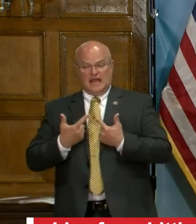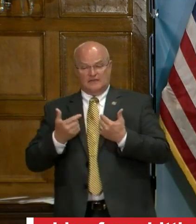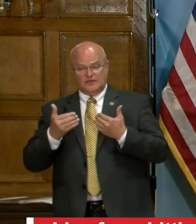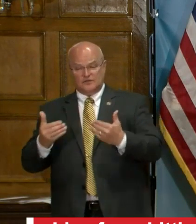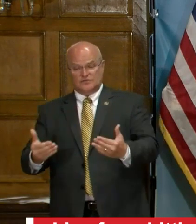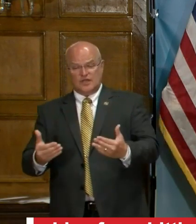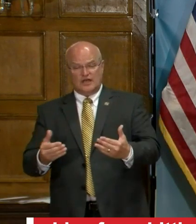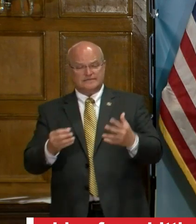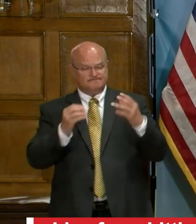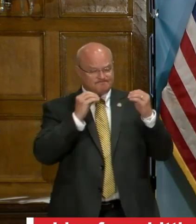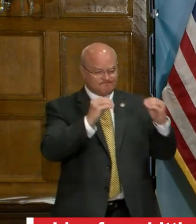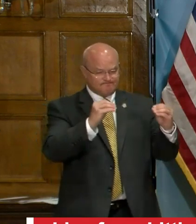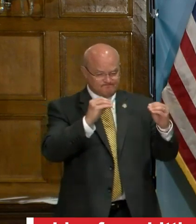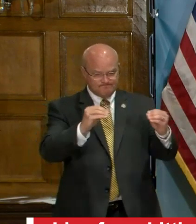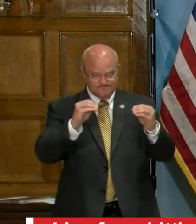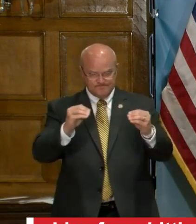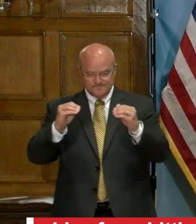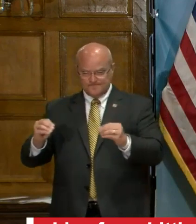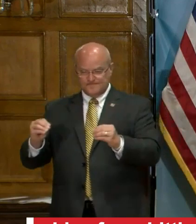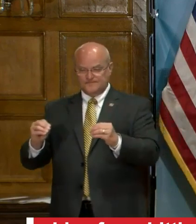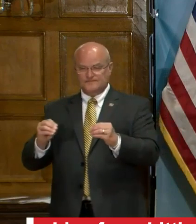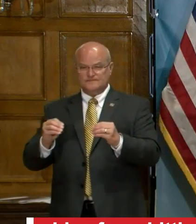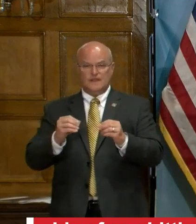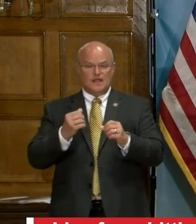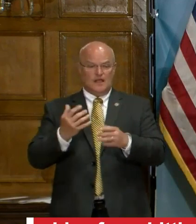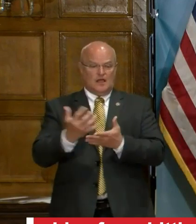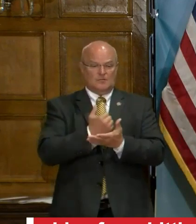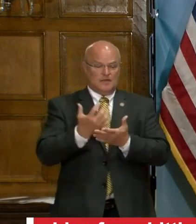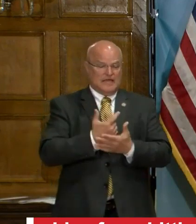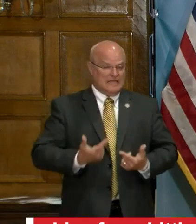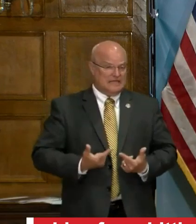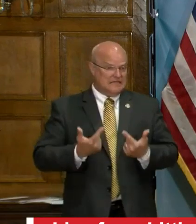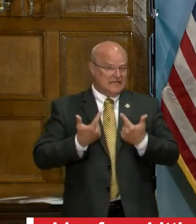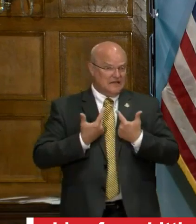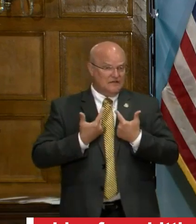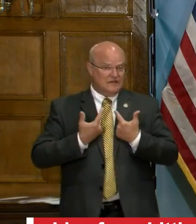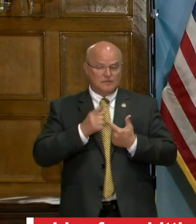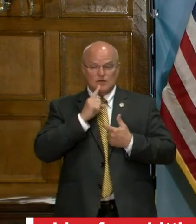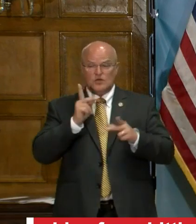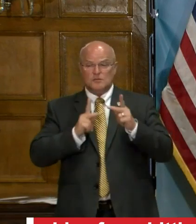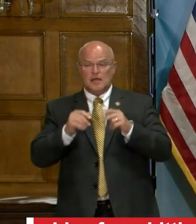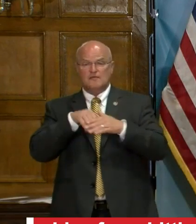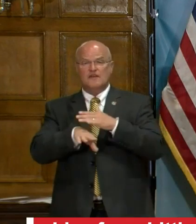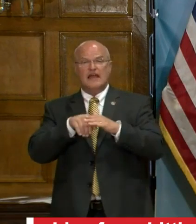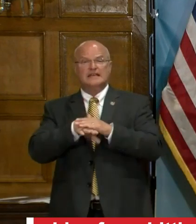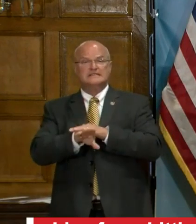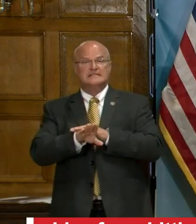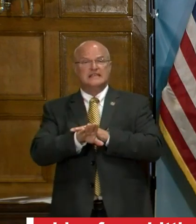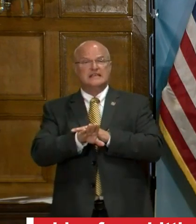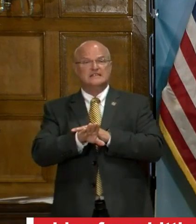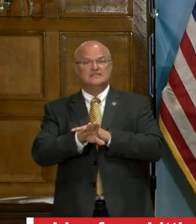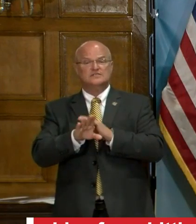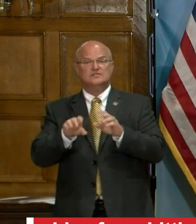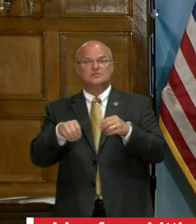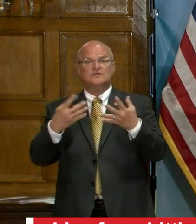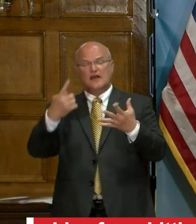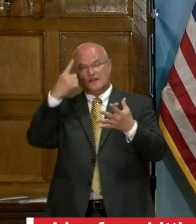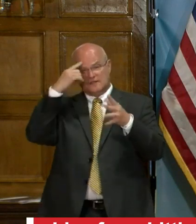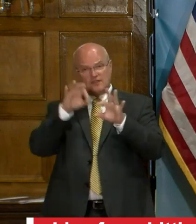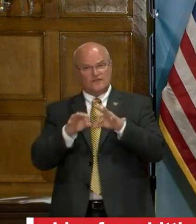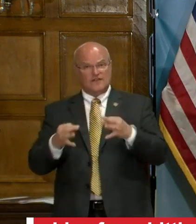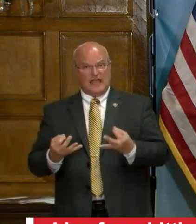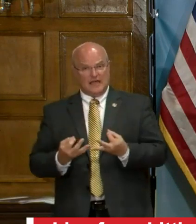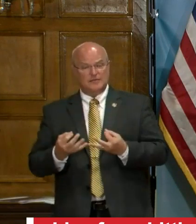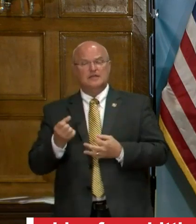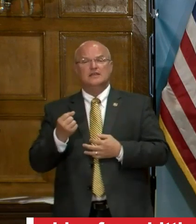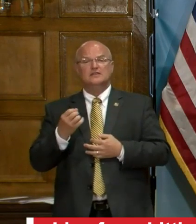on. We have to educate. We have to make a living. We have to make sure people have an access to providing for their family.